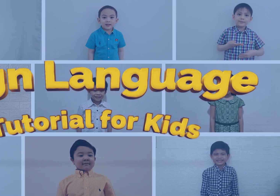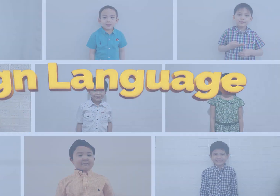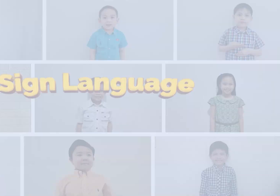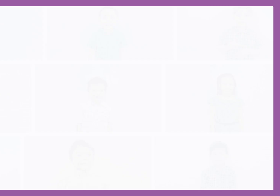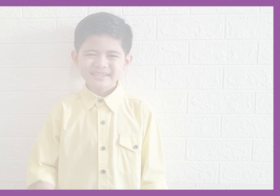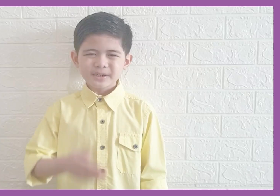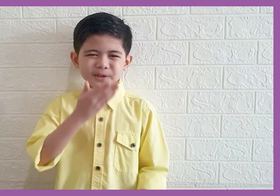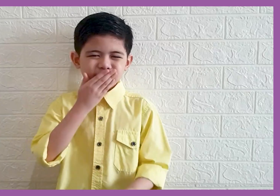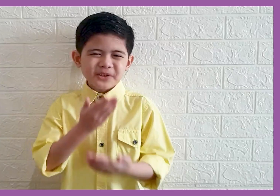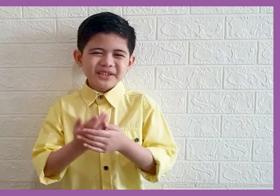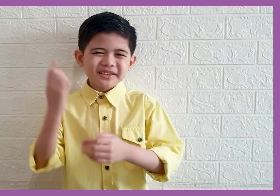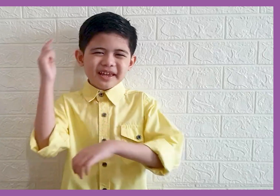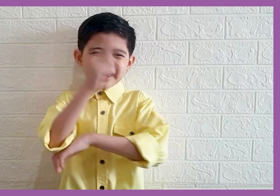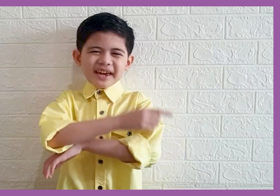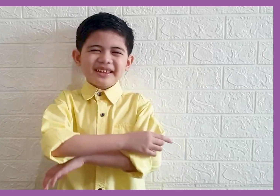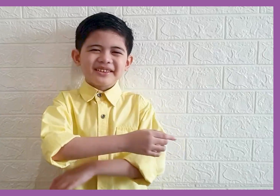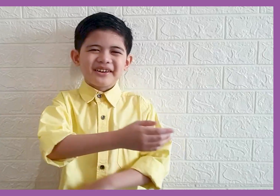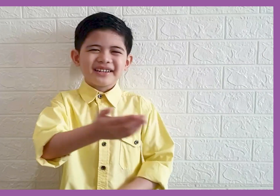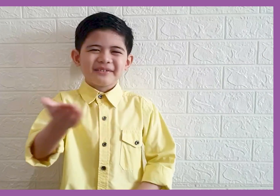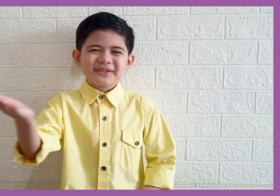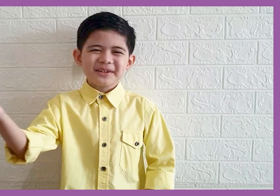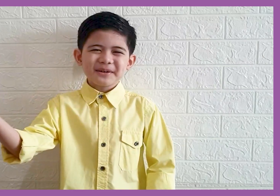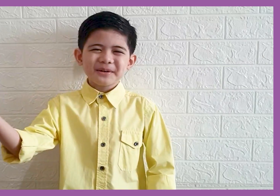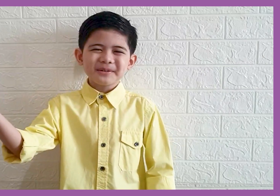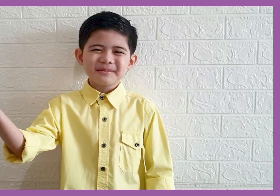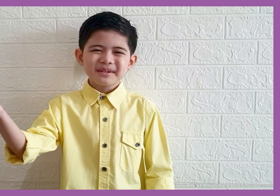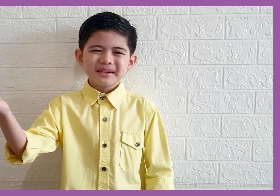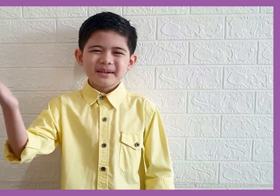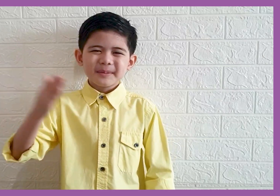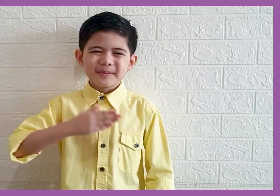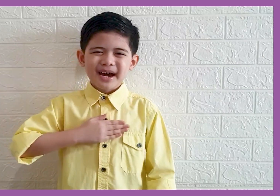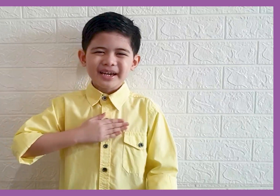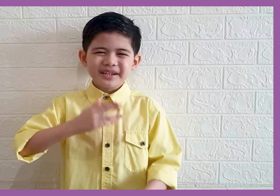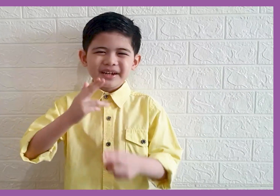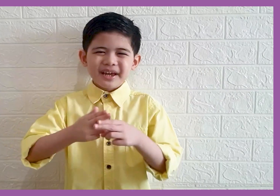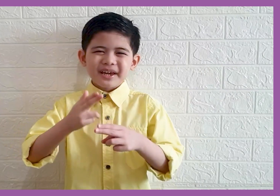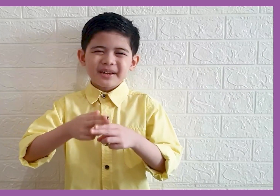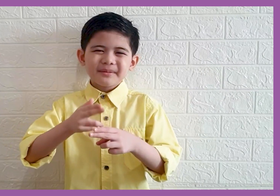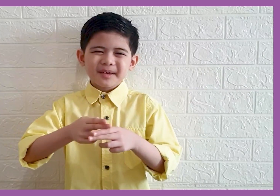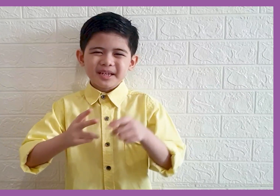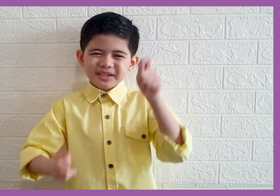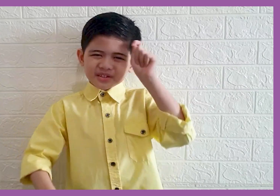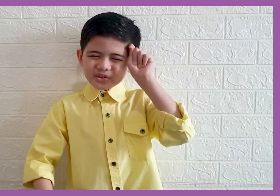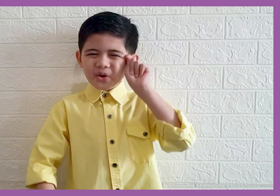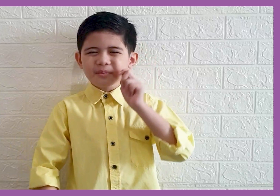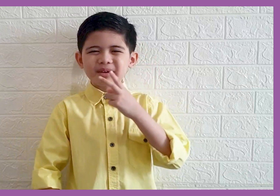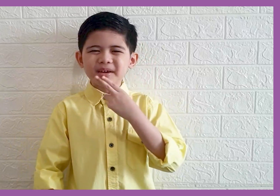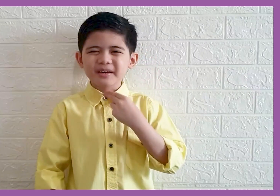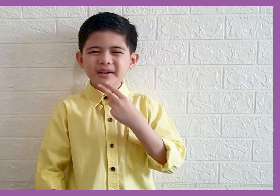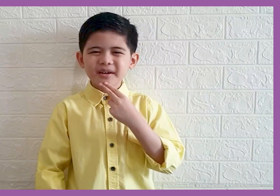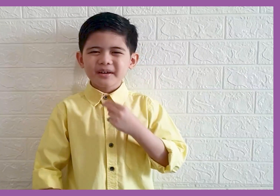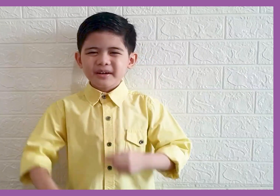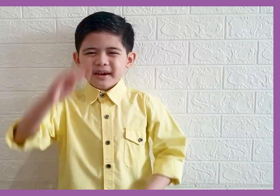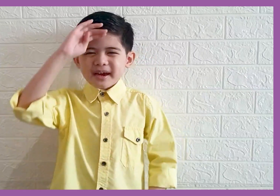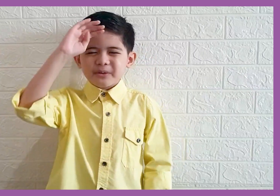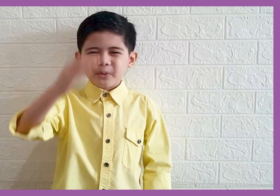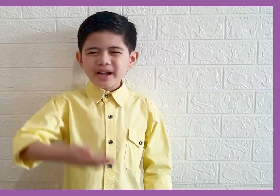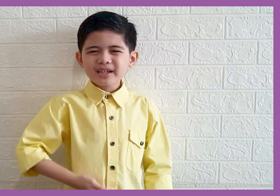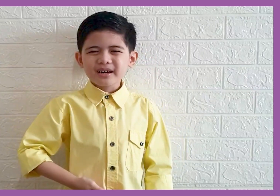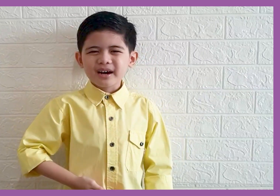Good day to all of you. My name is Tomi and welcome